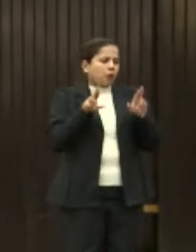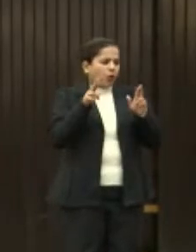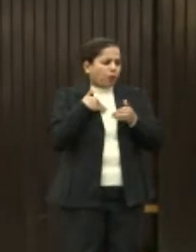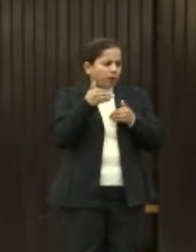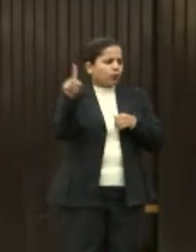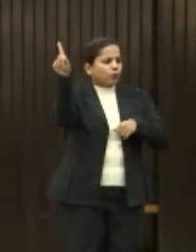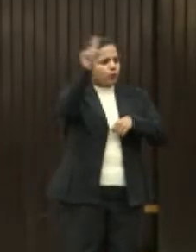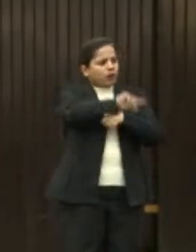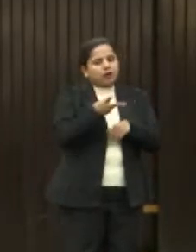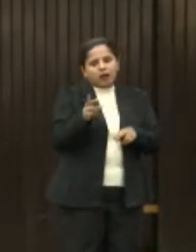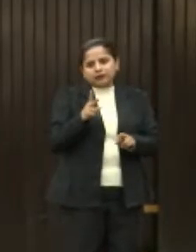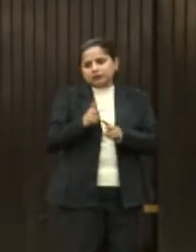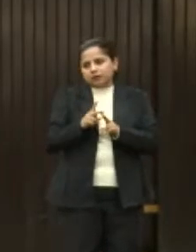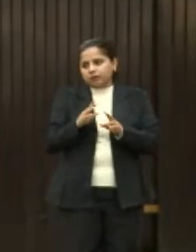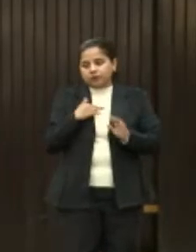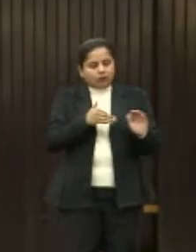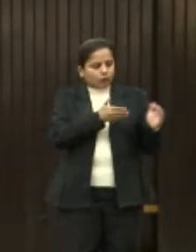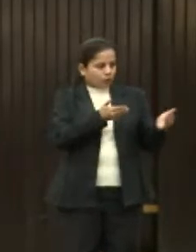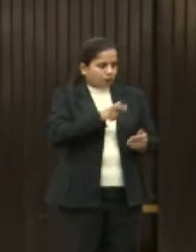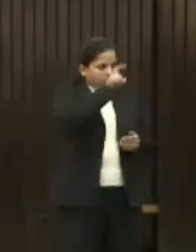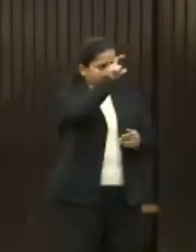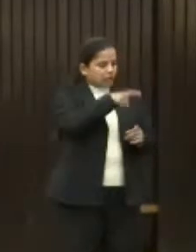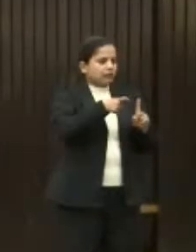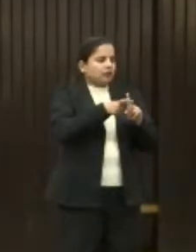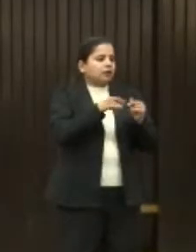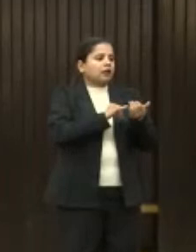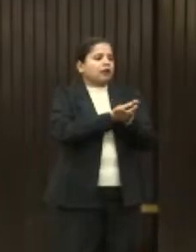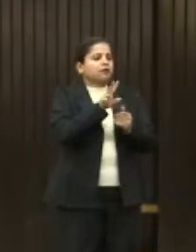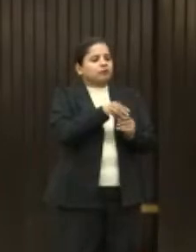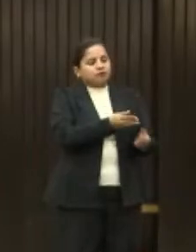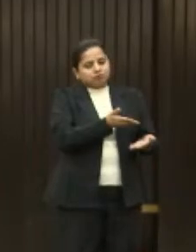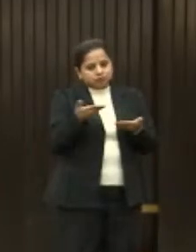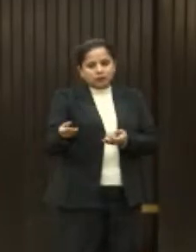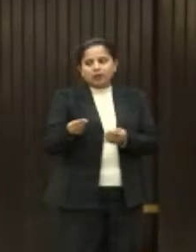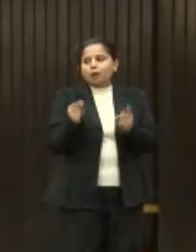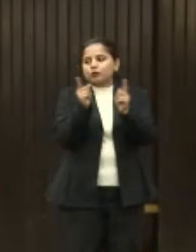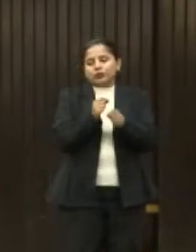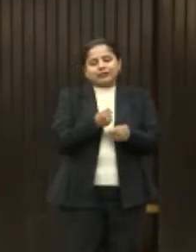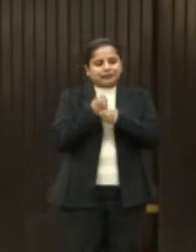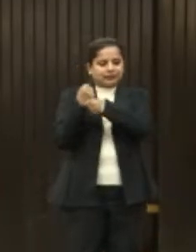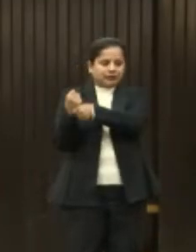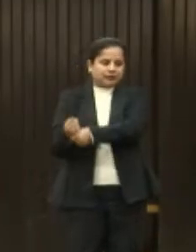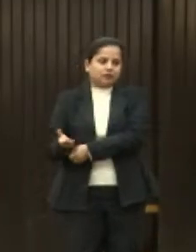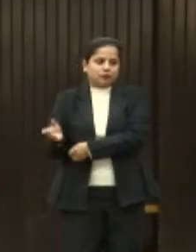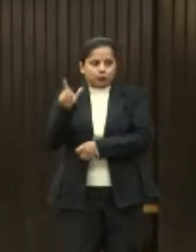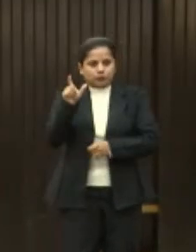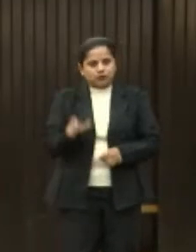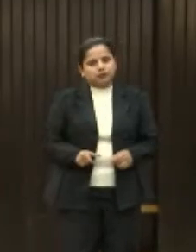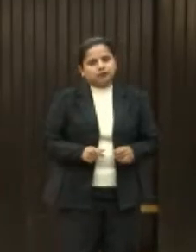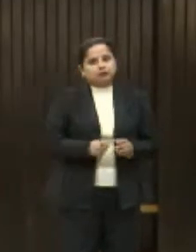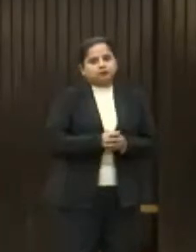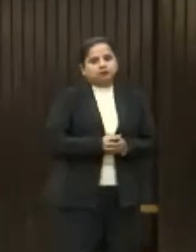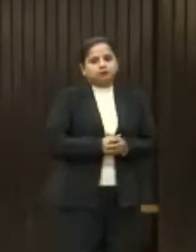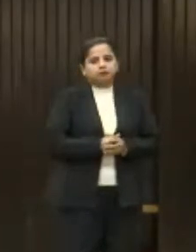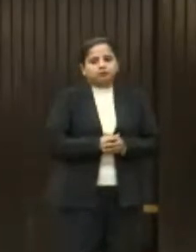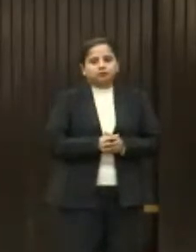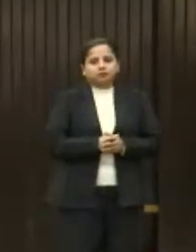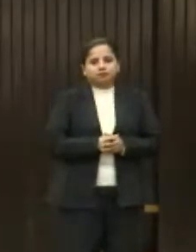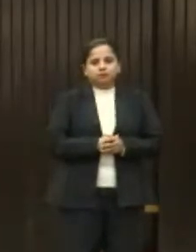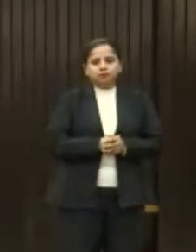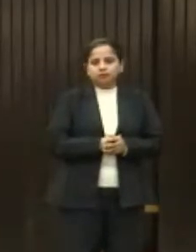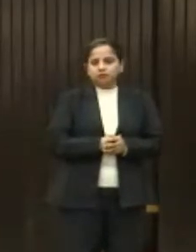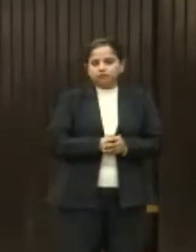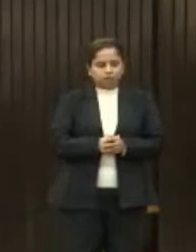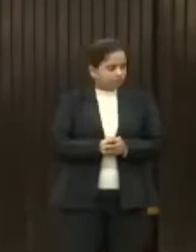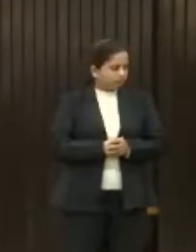day again exist. I'd like to call my colleague Keshav to present a small token of our appreciation to you. Ladies and